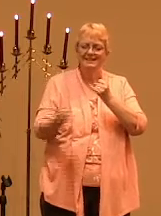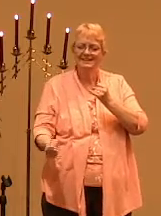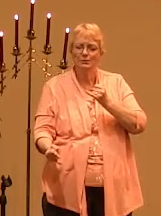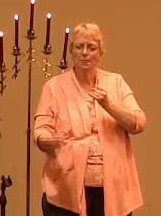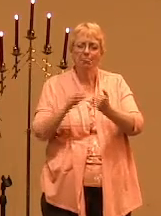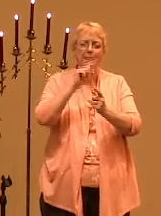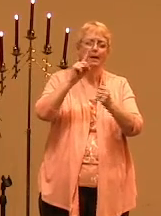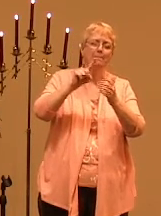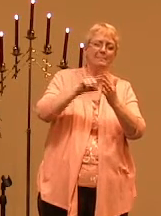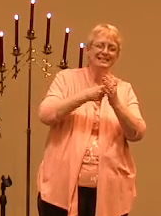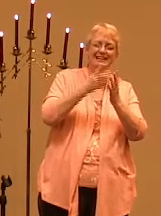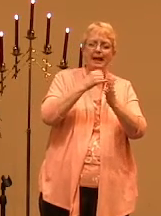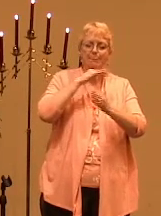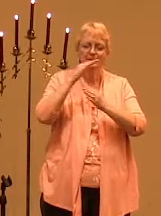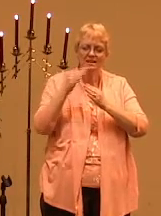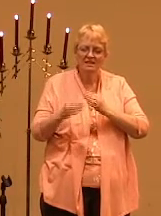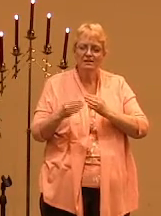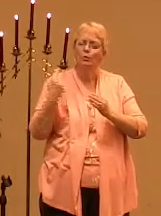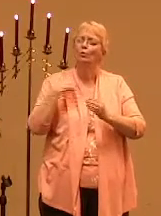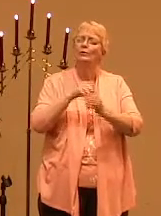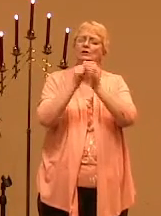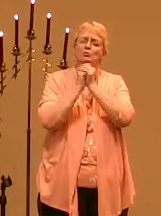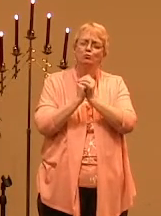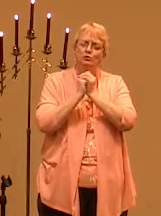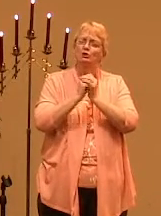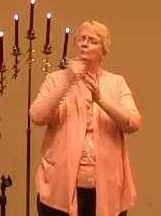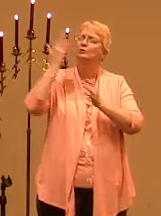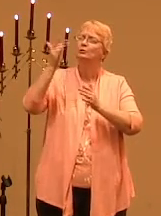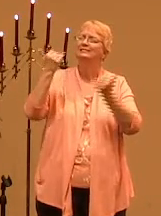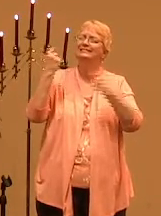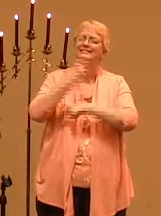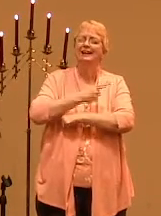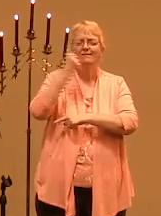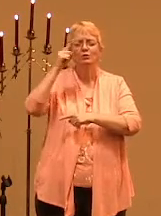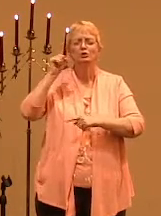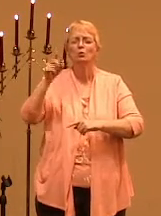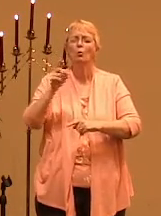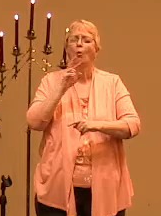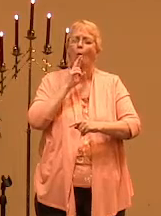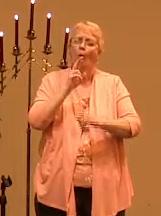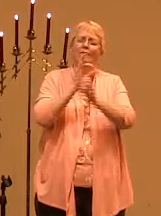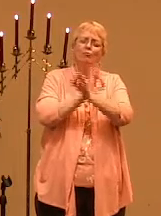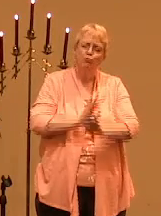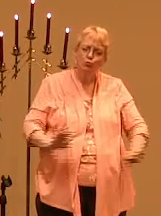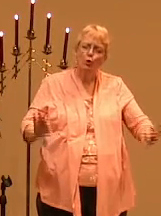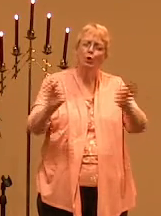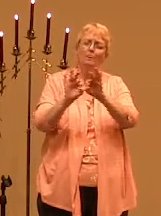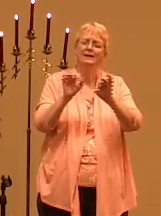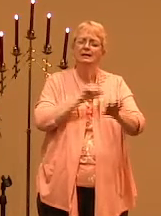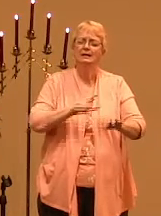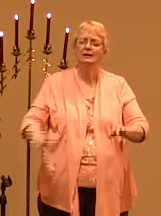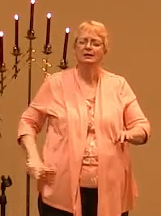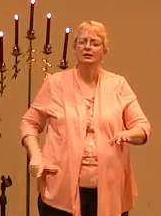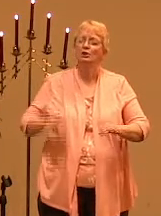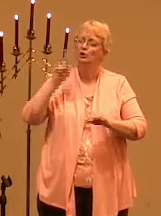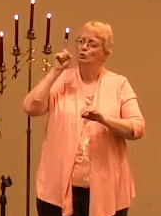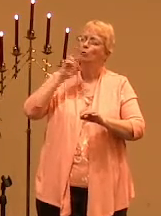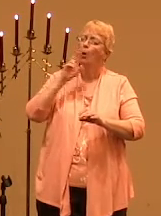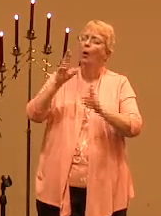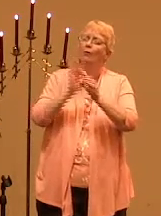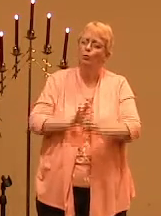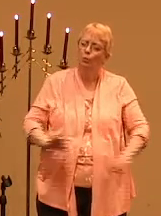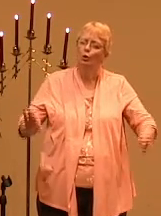the beginning and the end. And we worship you today, for you are worthy. For you are